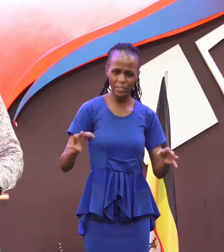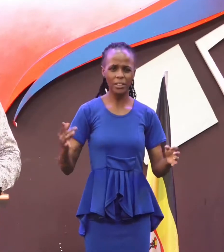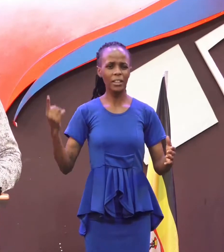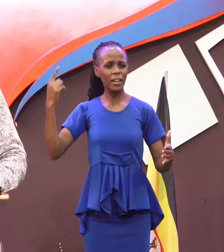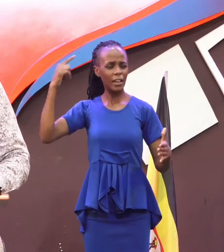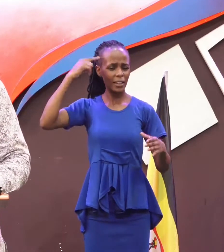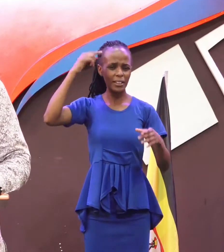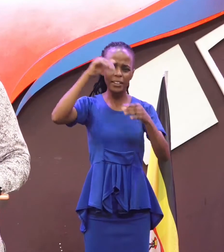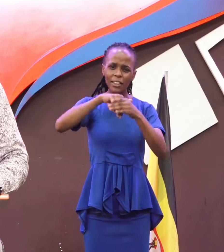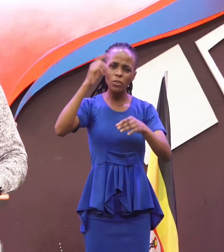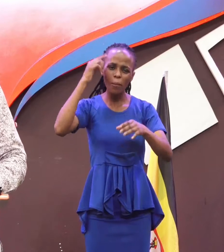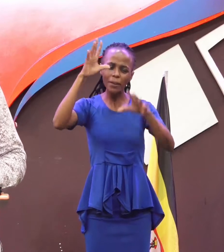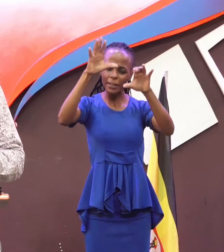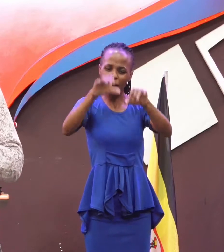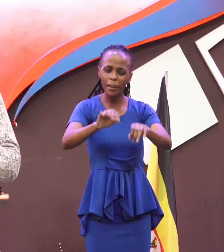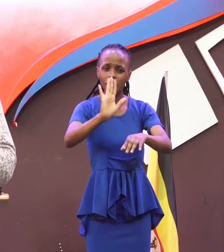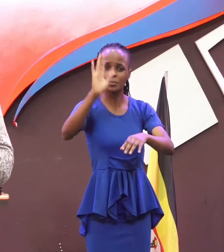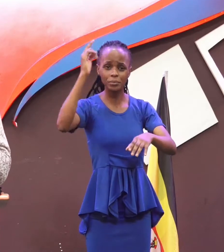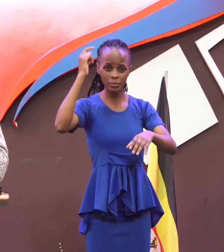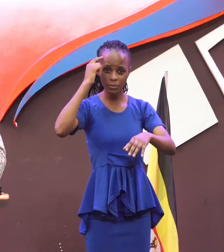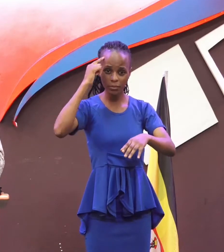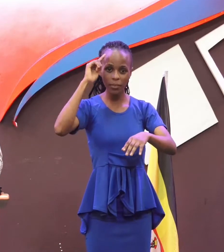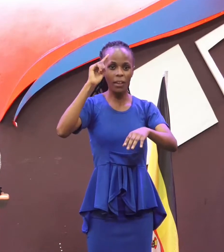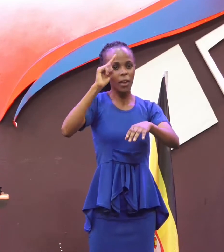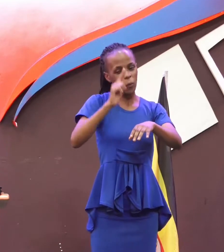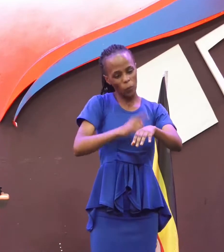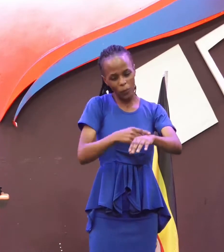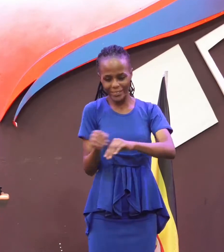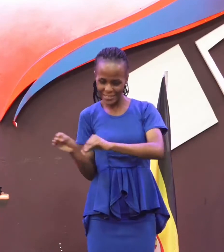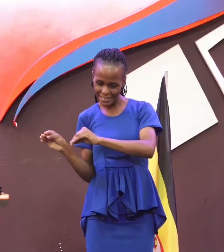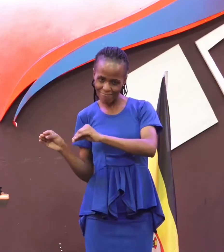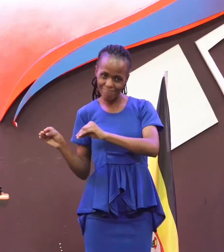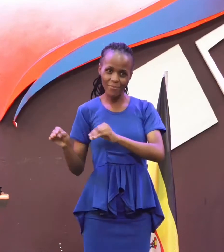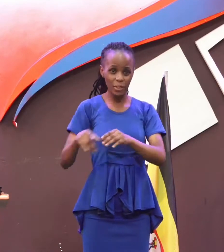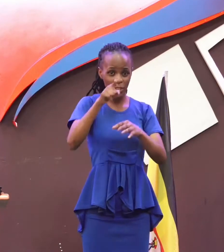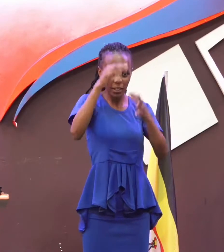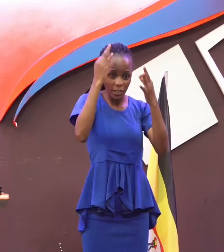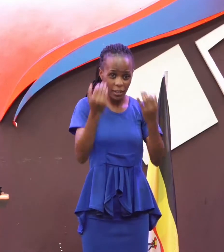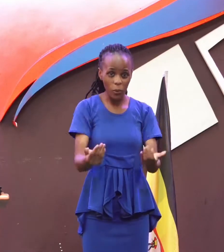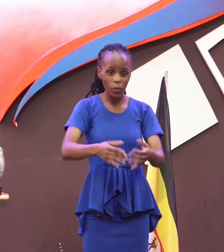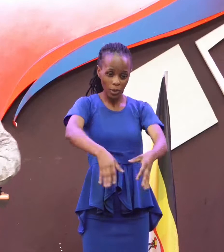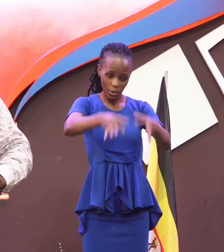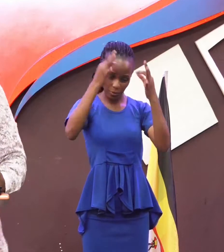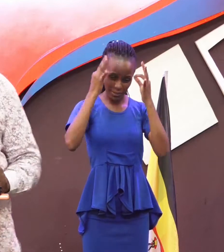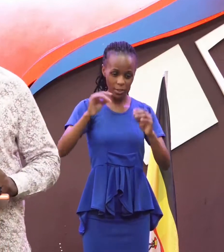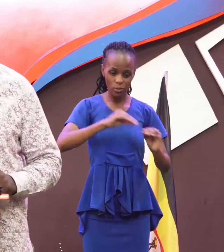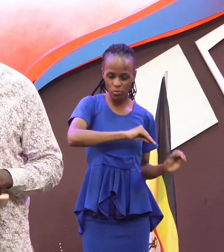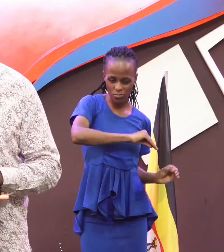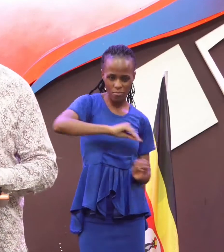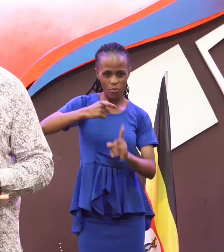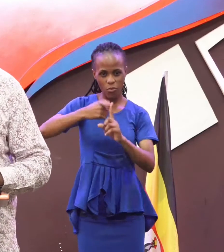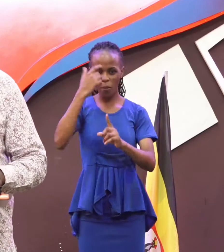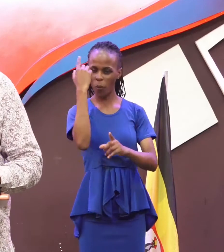feel they've penetrated and they've taken over your mind. Ng'ova ku side emu okudda, ng'owulira osazeewo, ove ku side emu odde ku side endala. And you feel